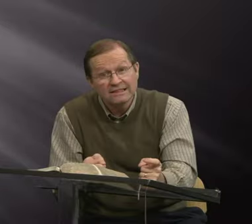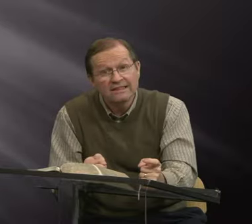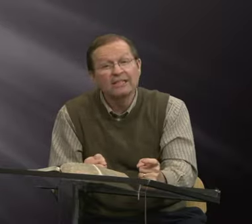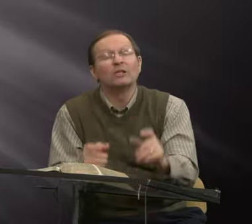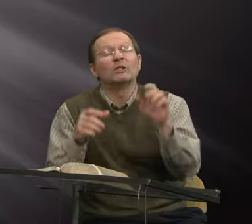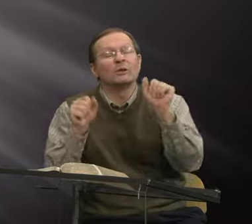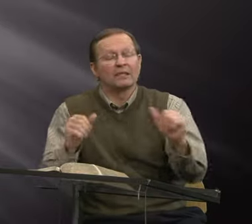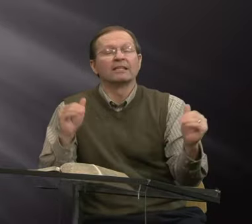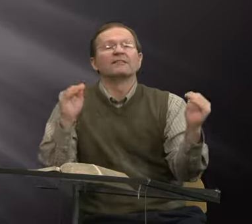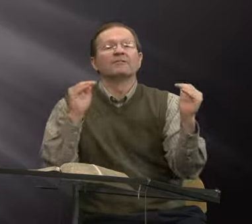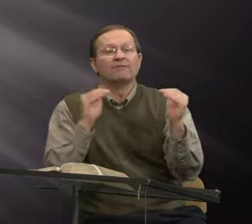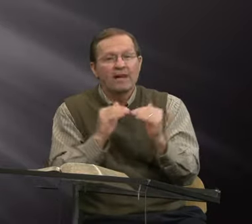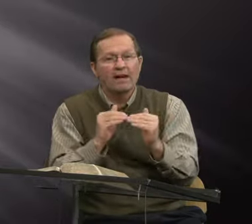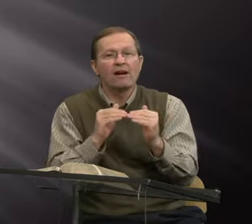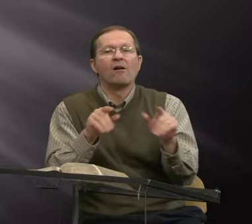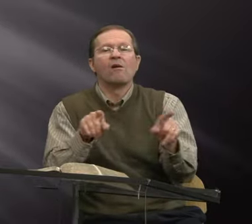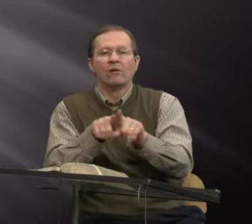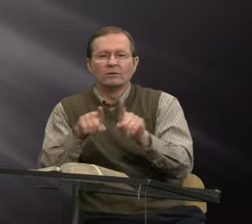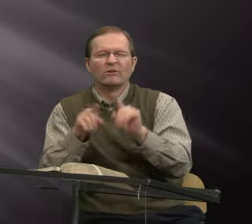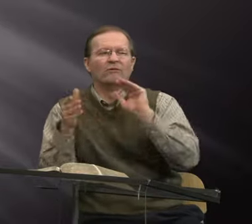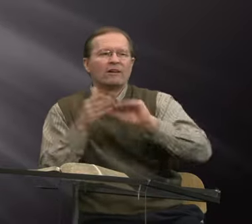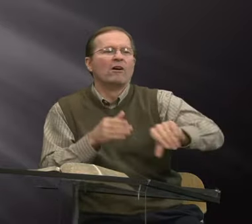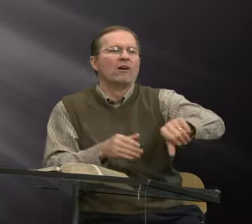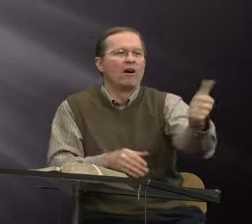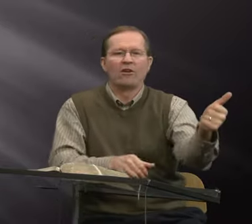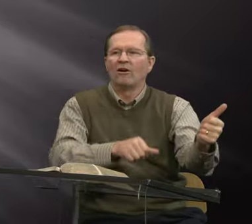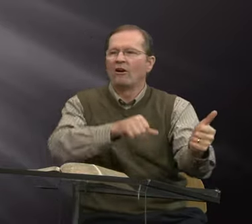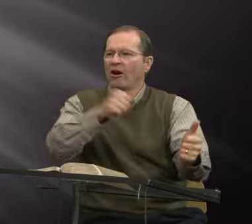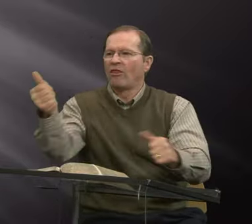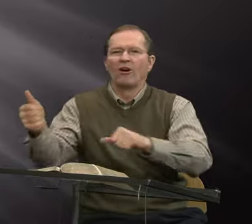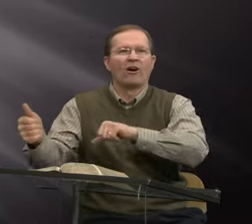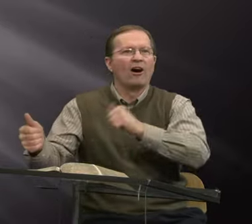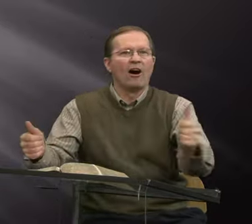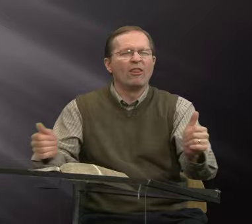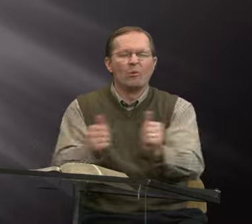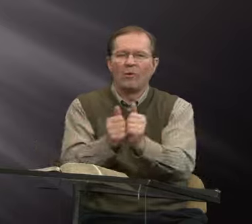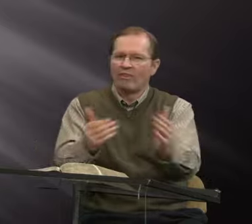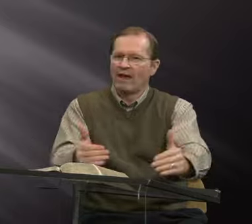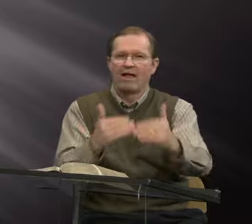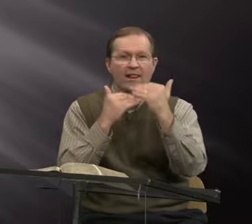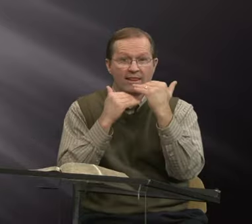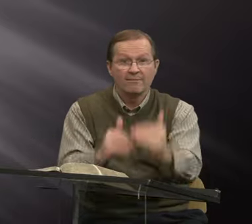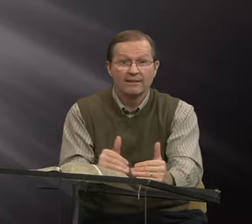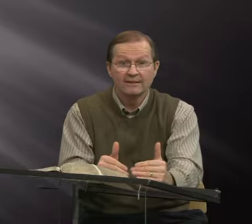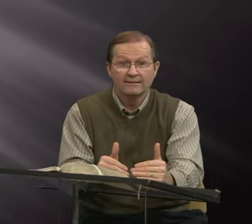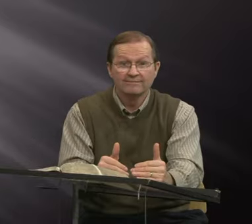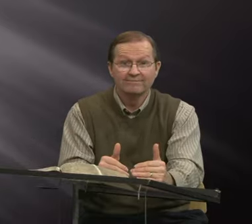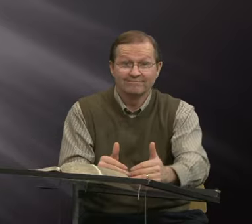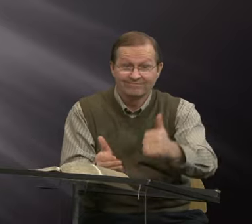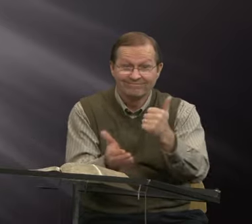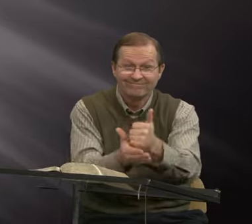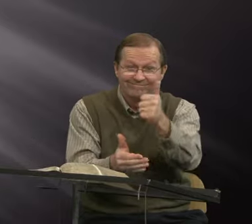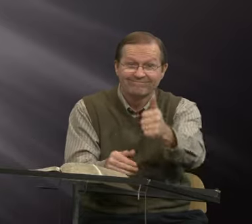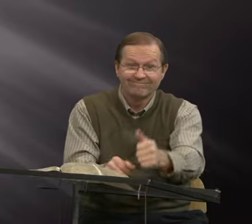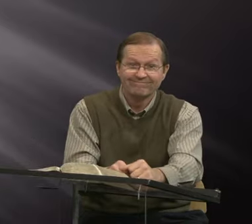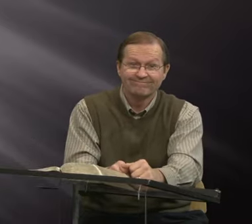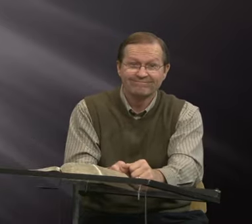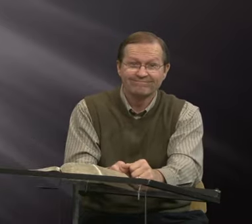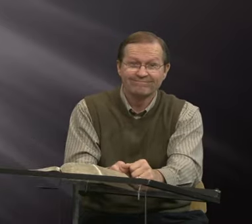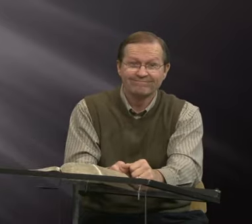is in us. We can forgive all sins against us. It doesn't matter who or what. We can always forgive.